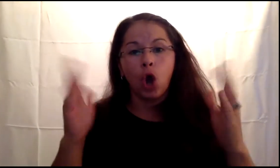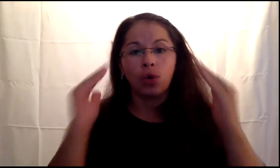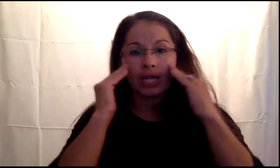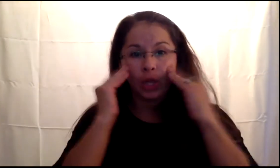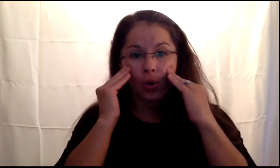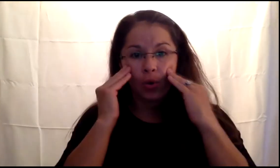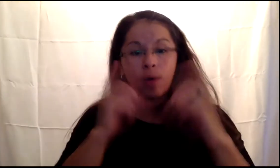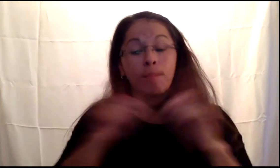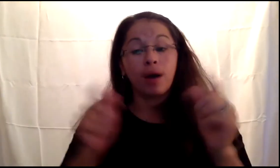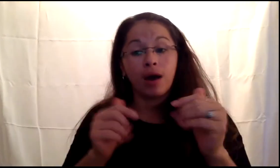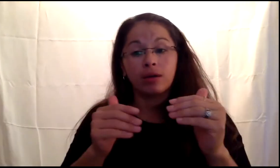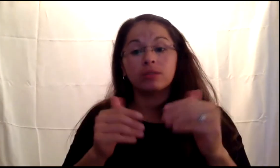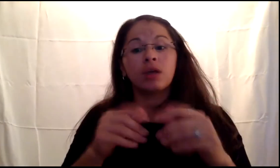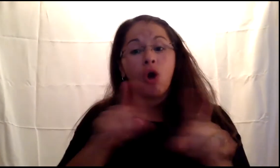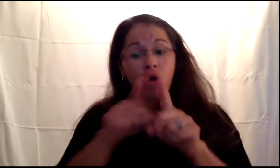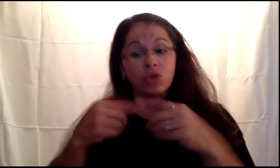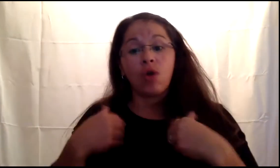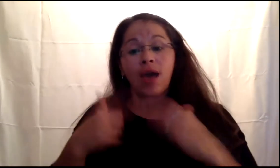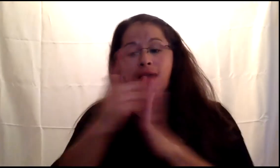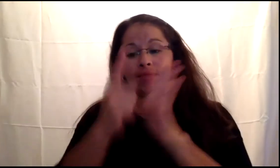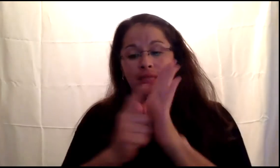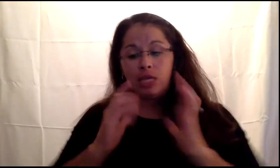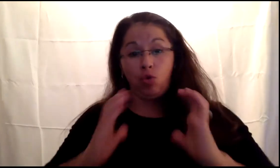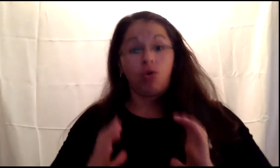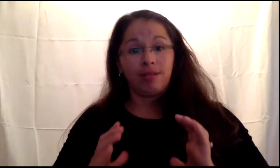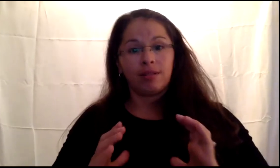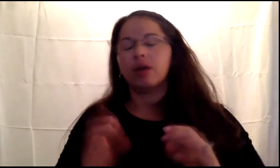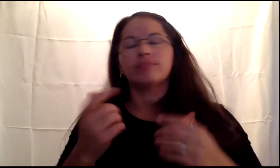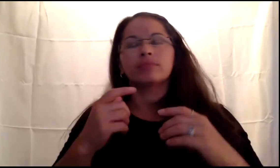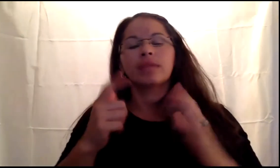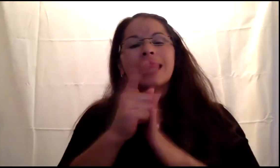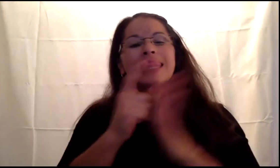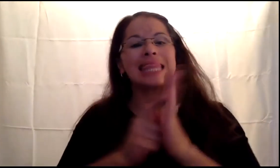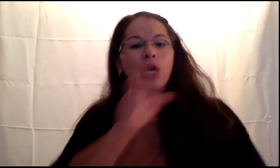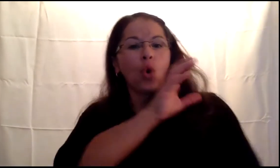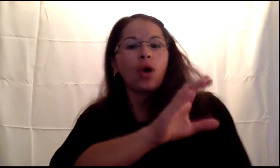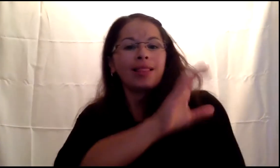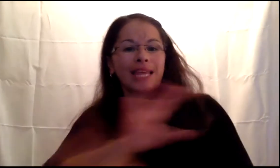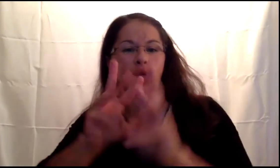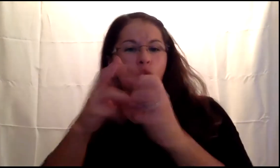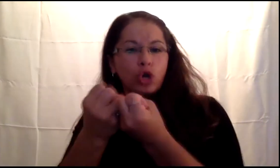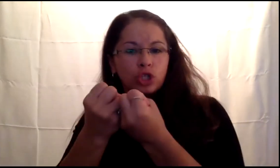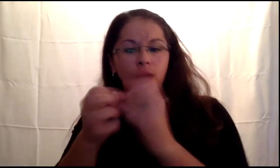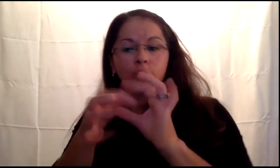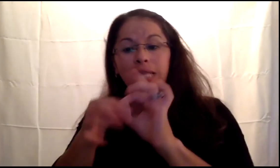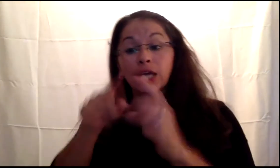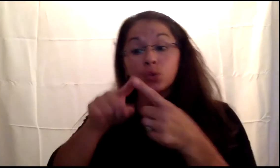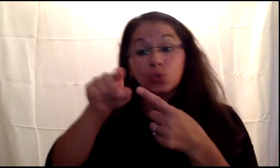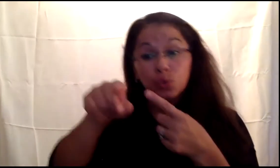legal clinics to assist with answering specific questions as relate to you or your family or a family member in lots of cities across the